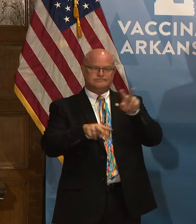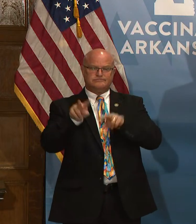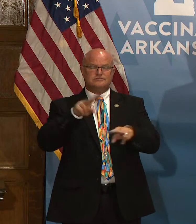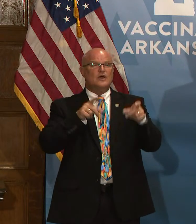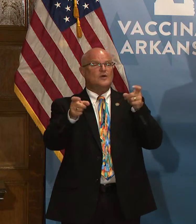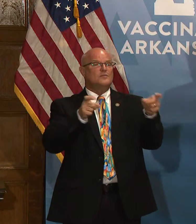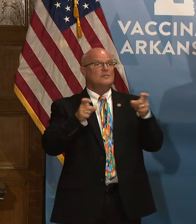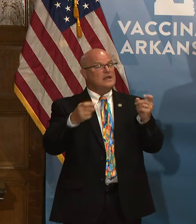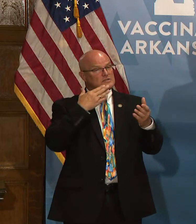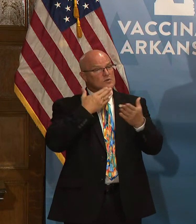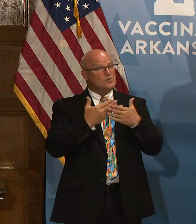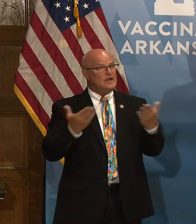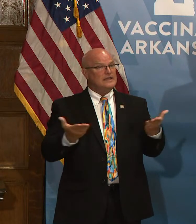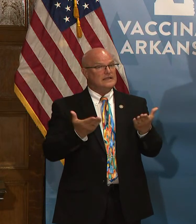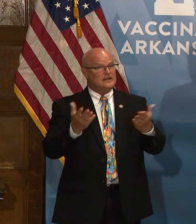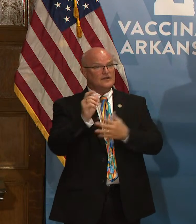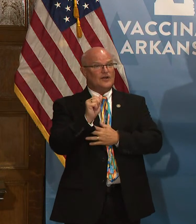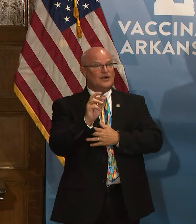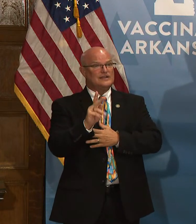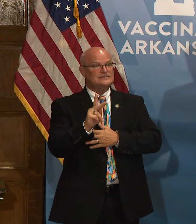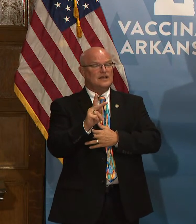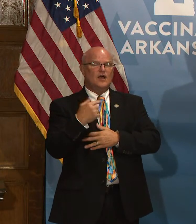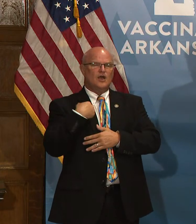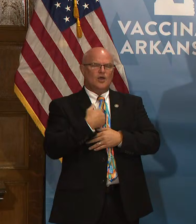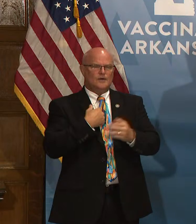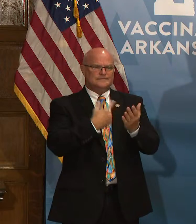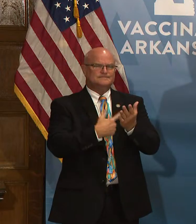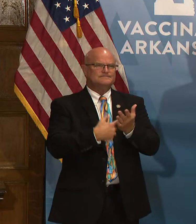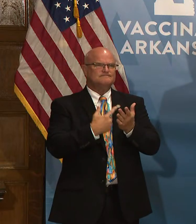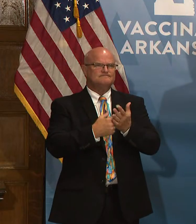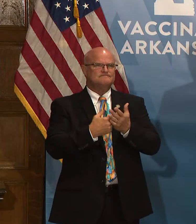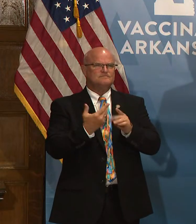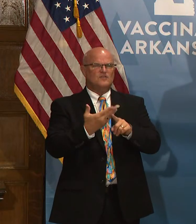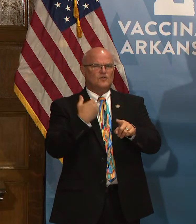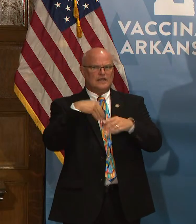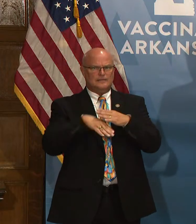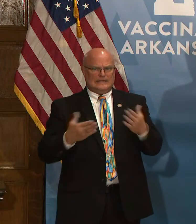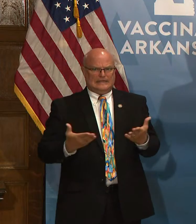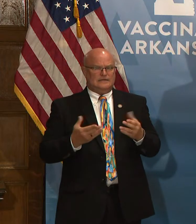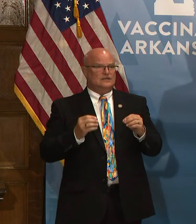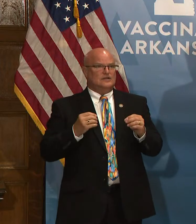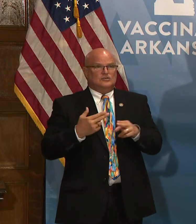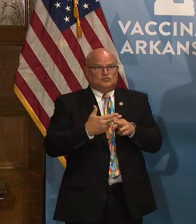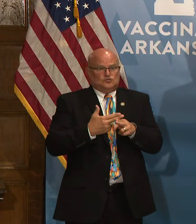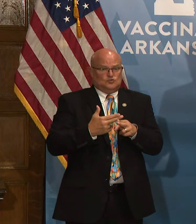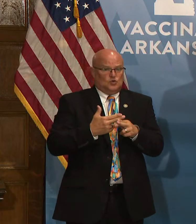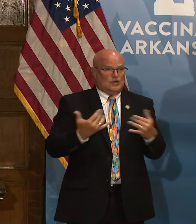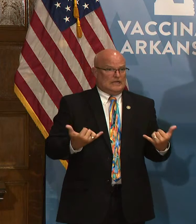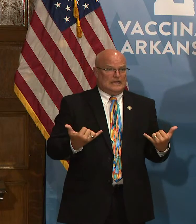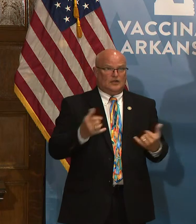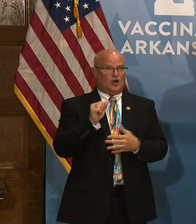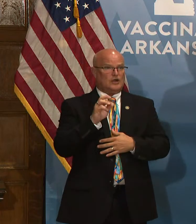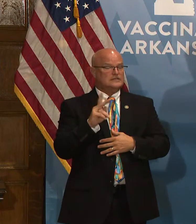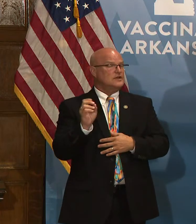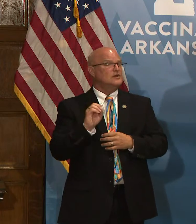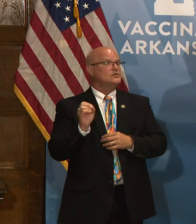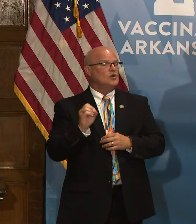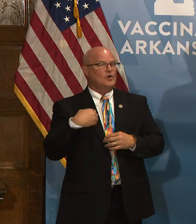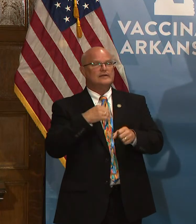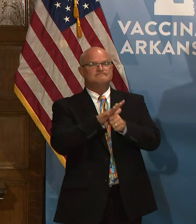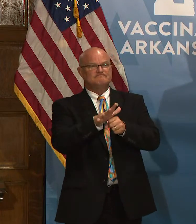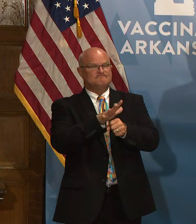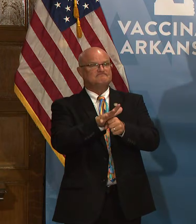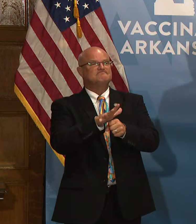it very well. And we talked about it before coming in here. There's not any shortage of supply. We